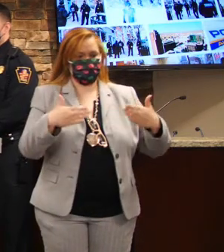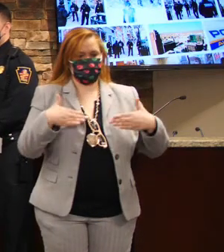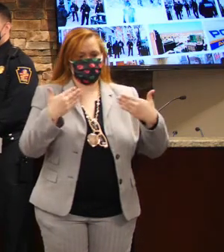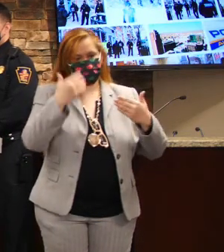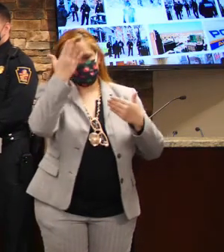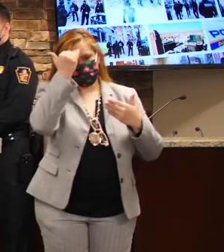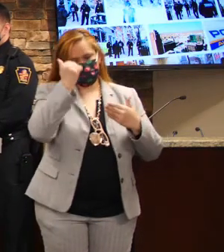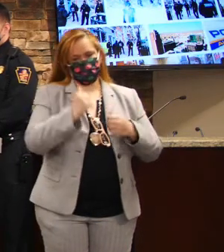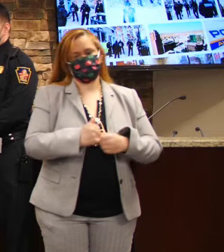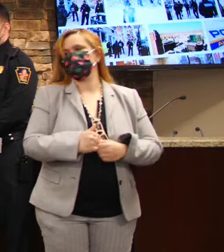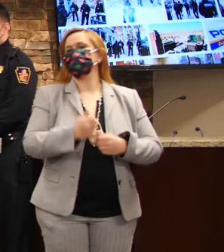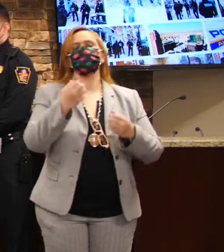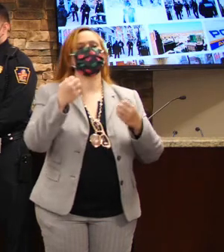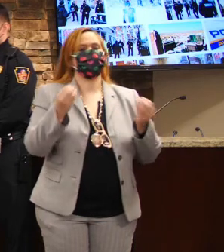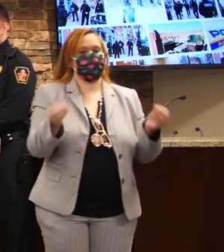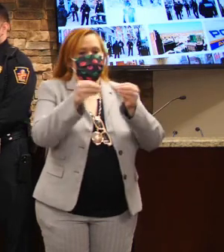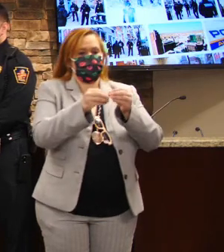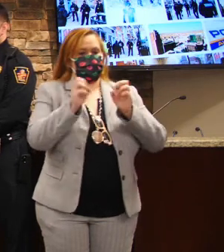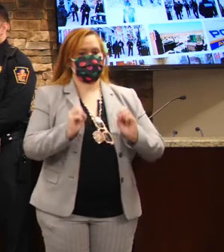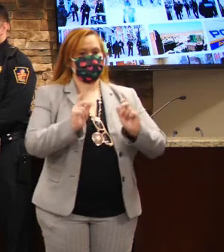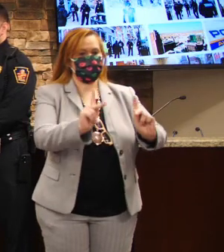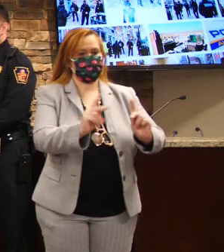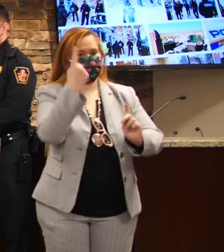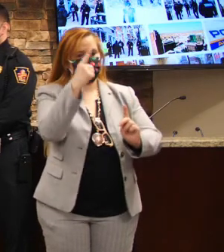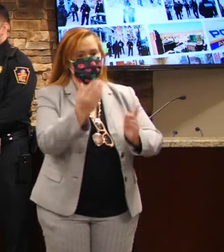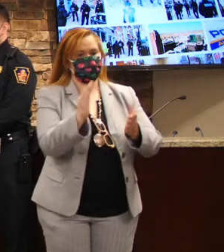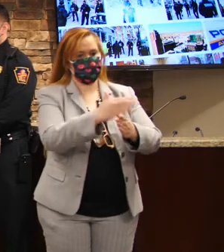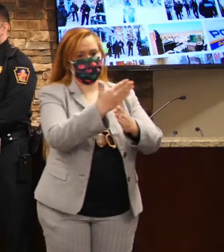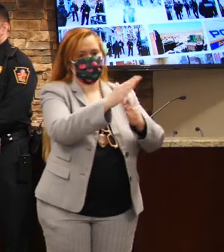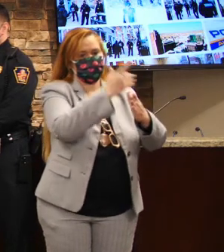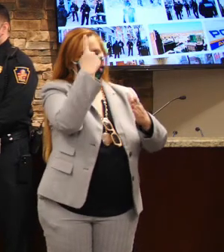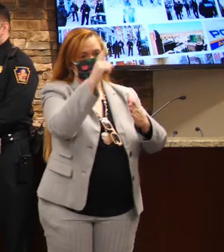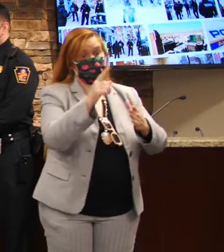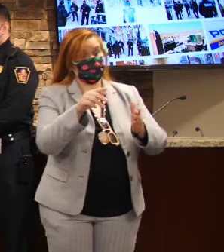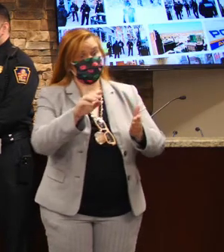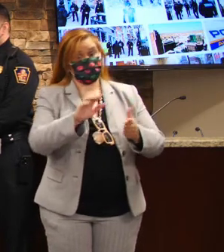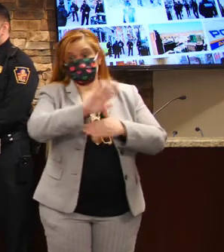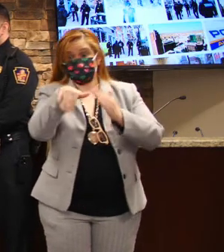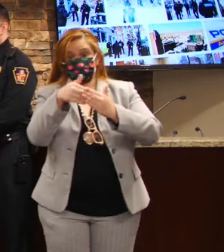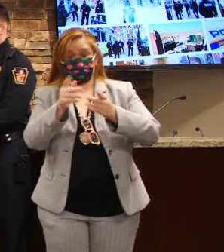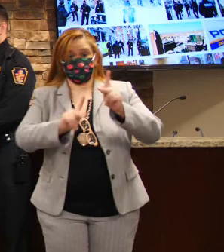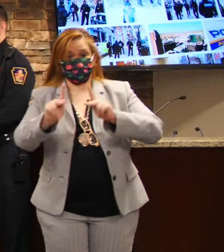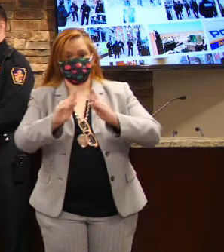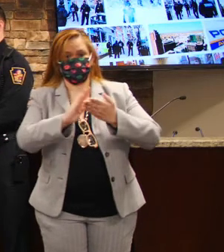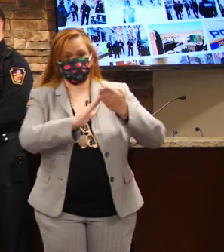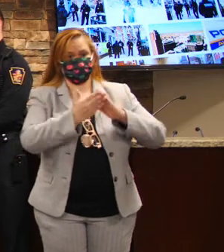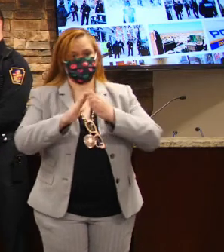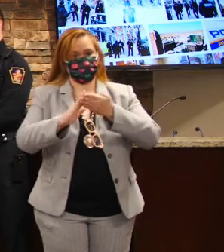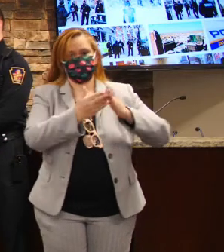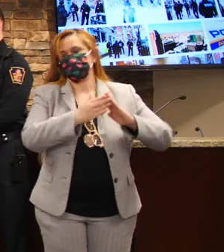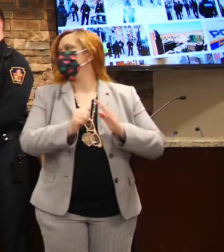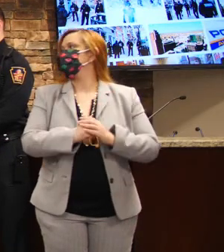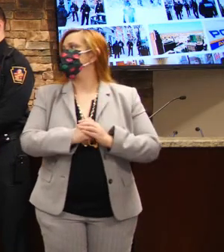today. I am happy to work with a mayor and a councilwoman who have the passion to connect with their community in this way.